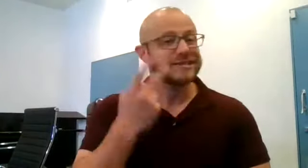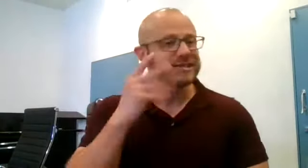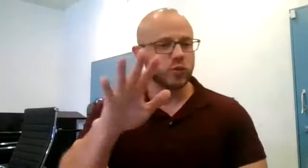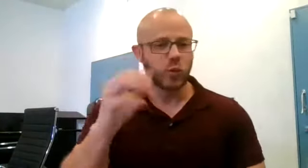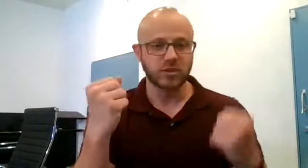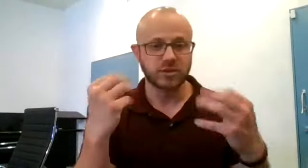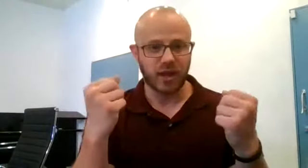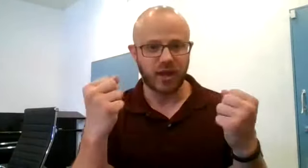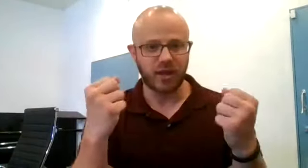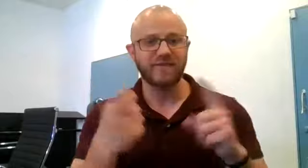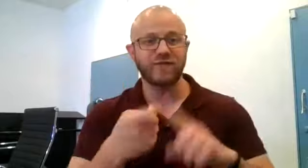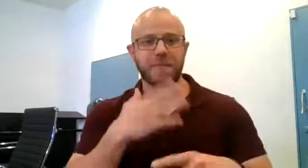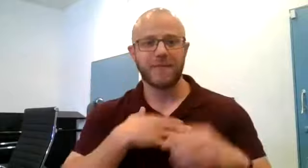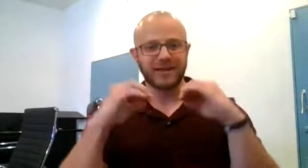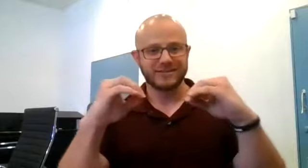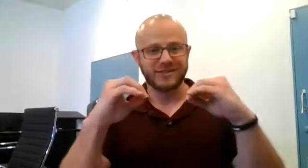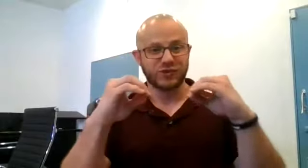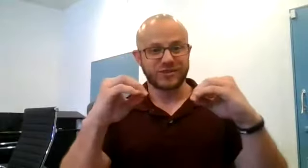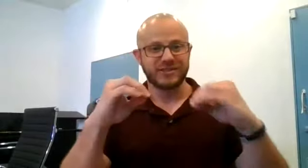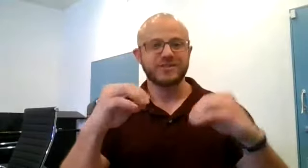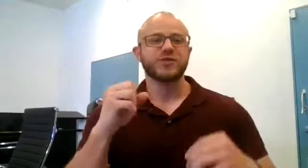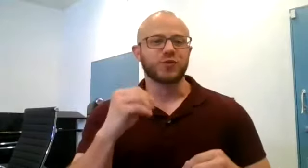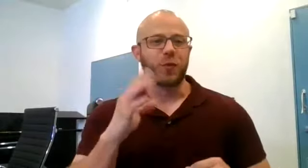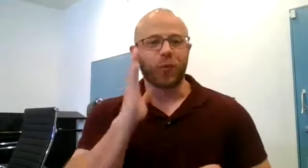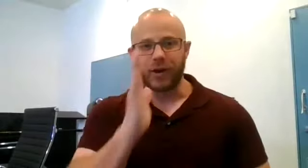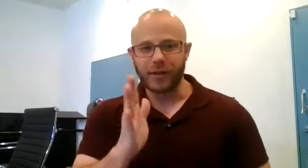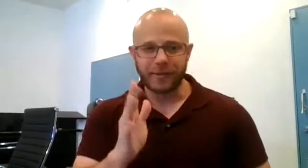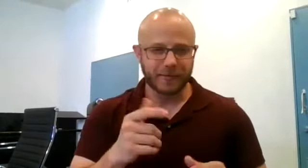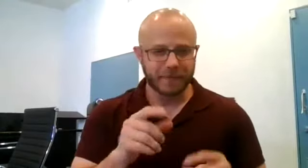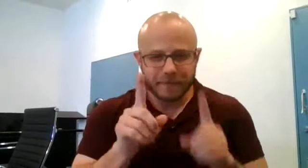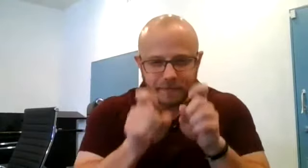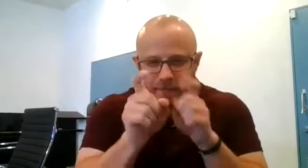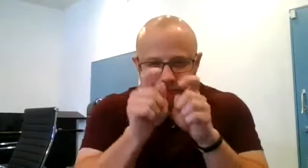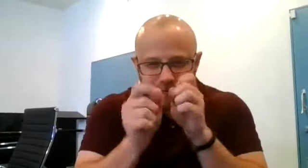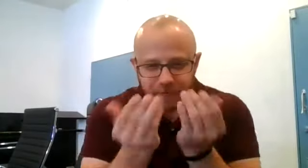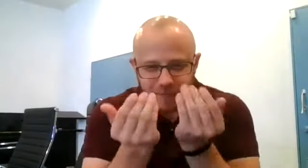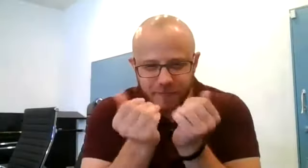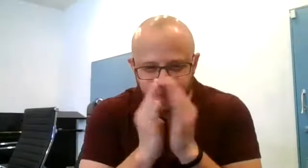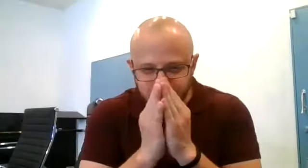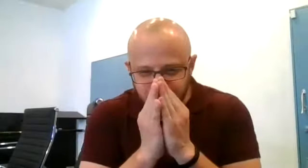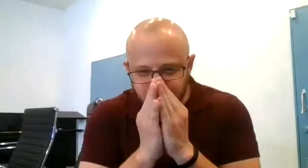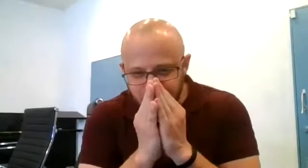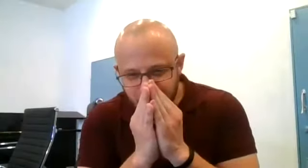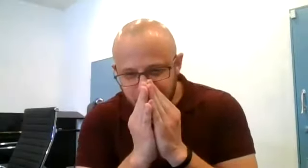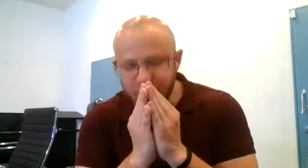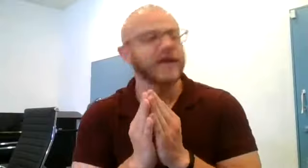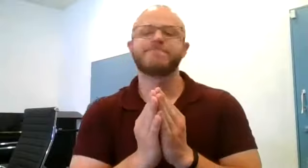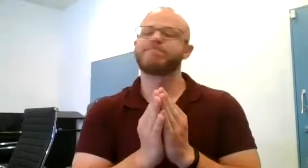So I'm just curious to see your ability of signing based on my teaching. So I'll give you just a quick little test.